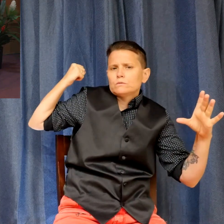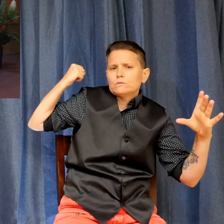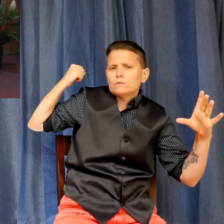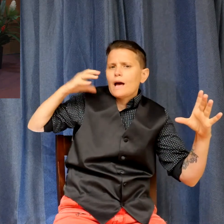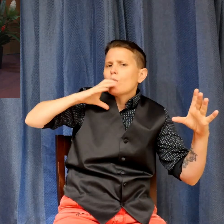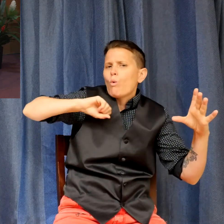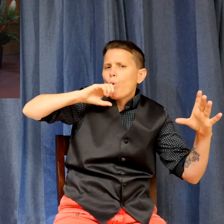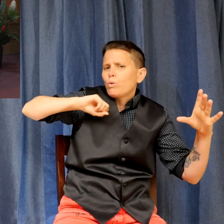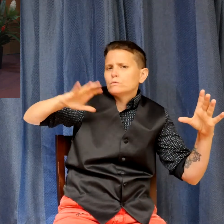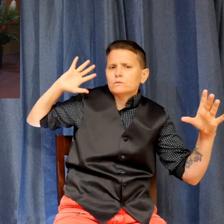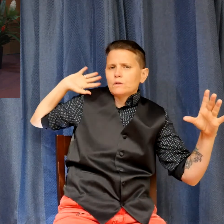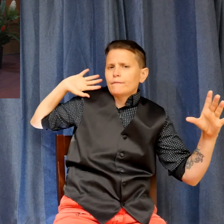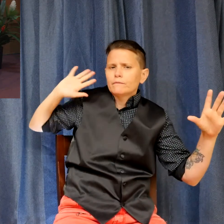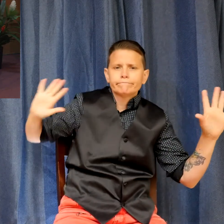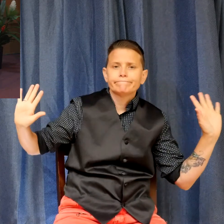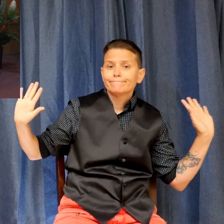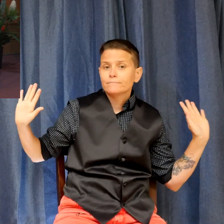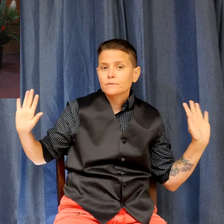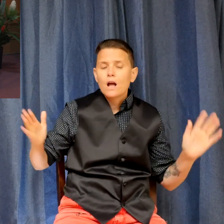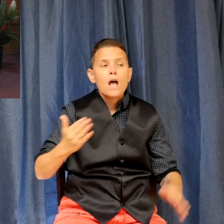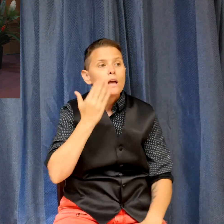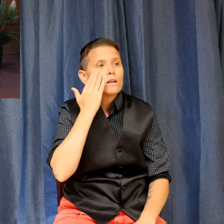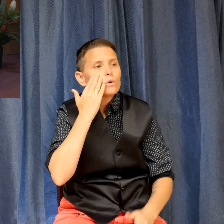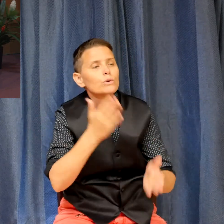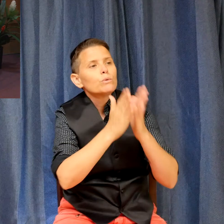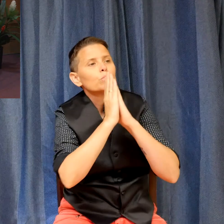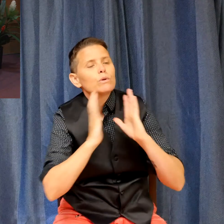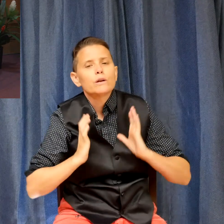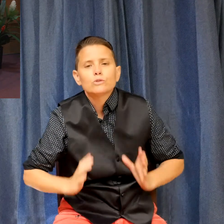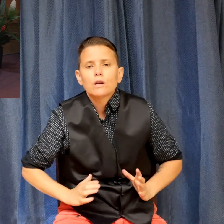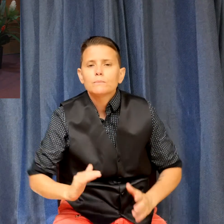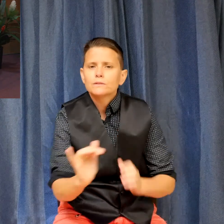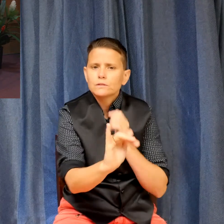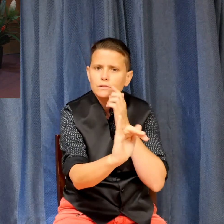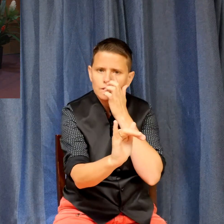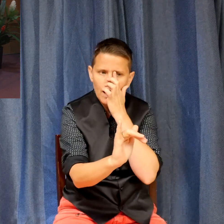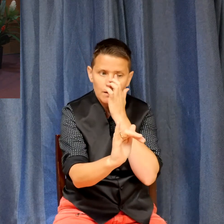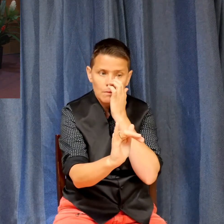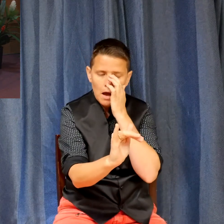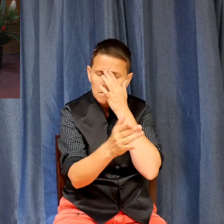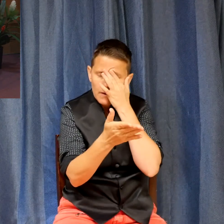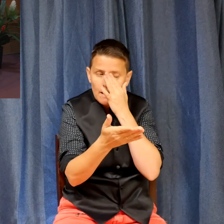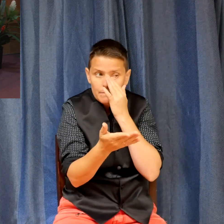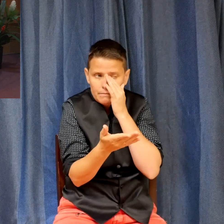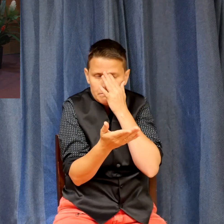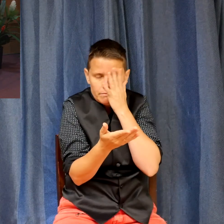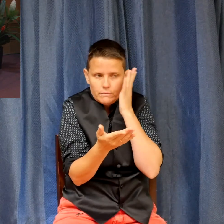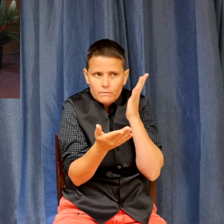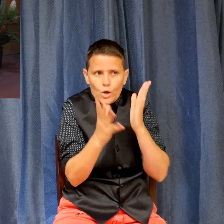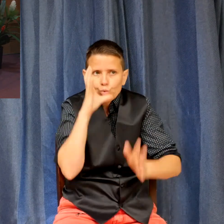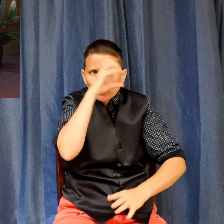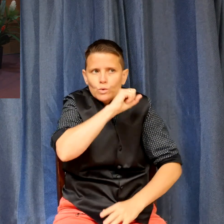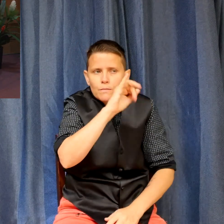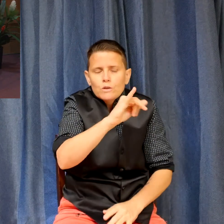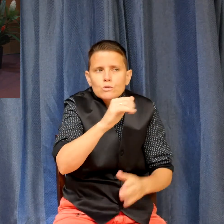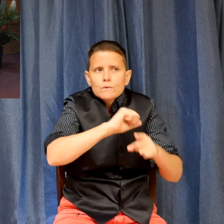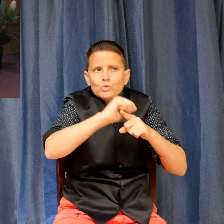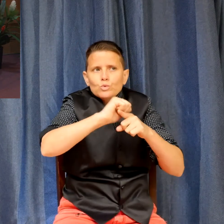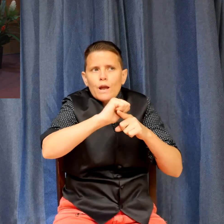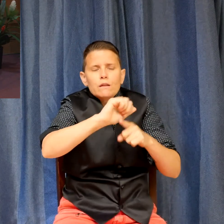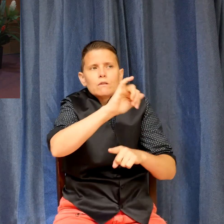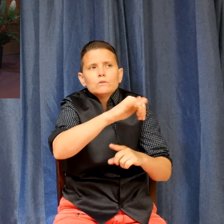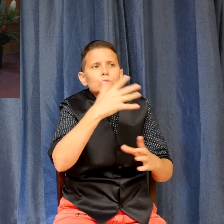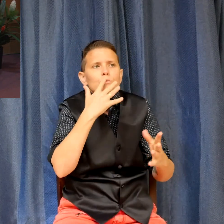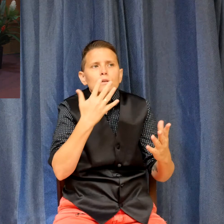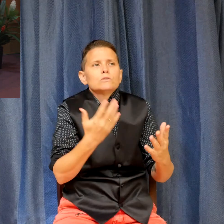And you're a prayer chaplain. Yeah. I would assume you've been trained in similar ways to be able to hold that space for